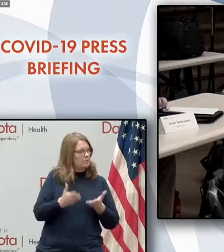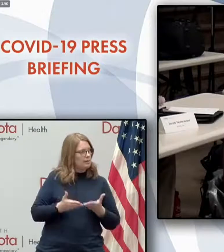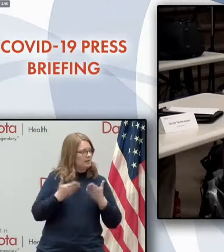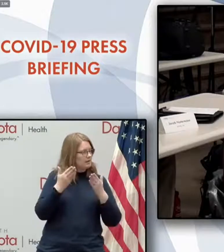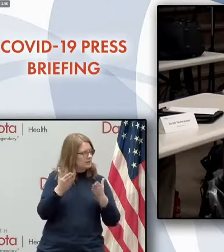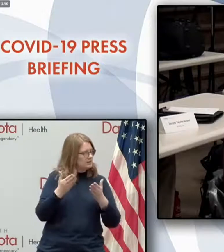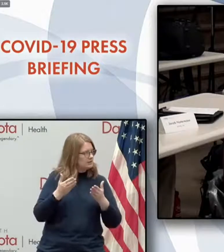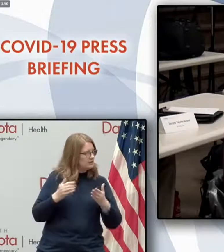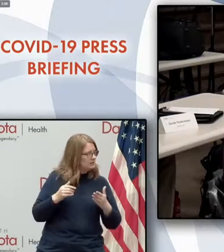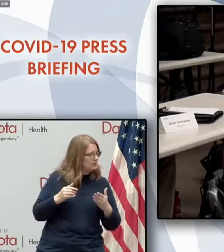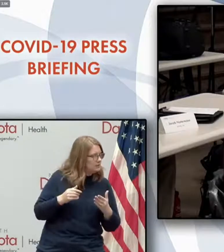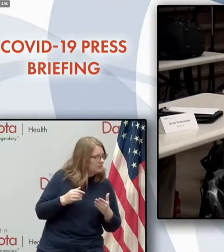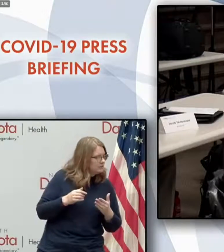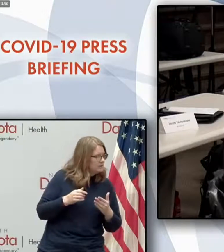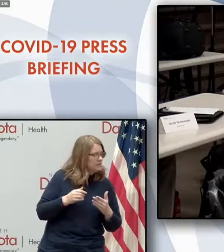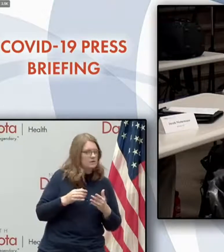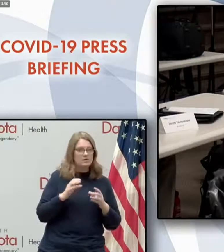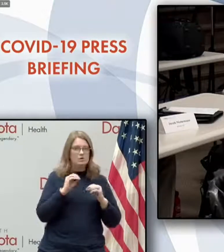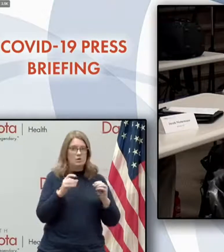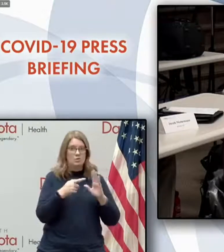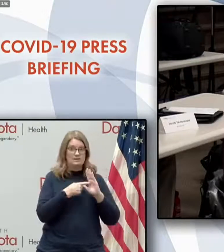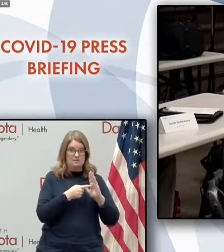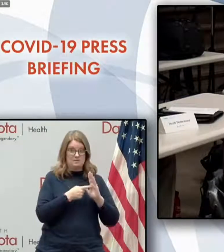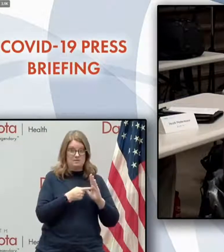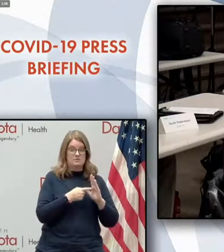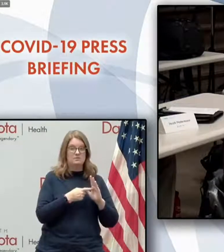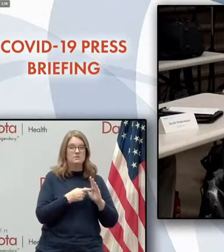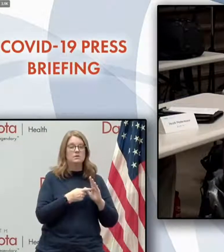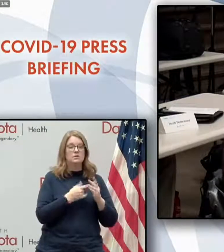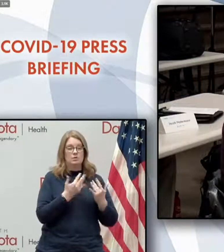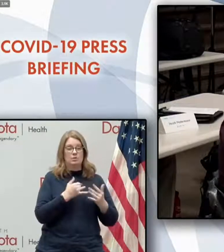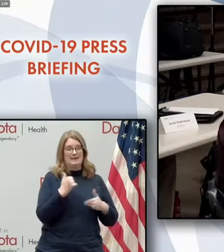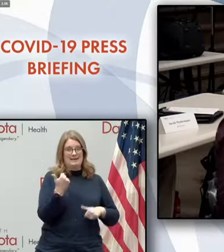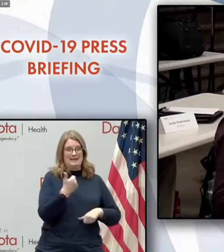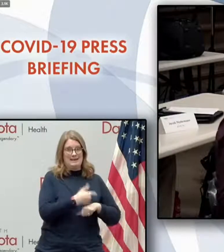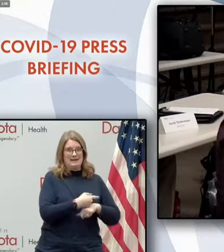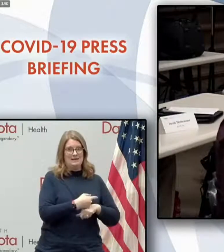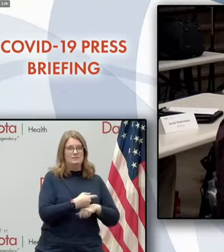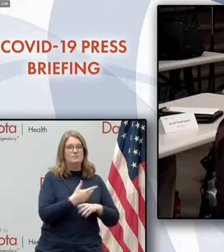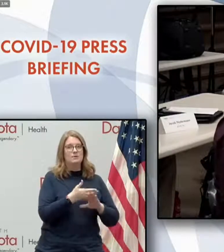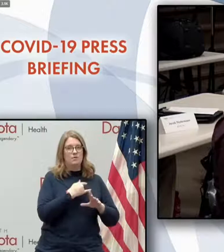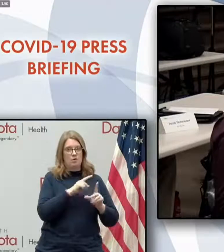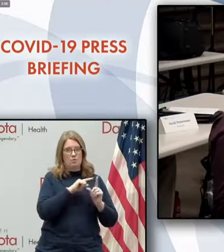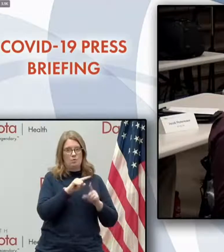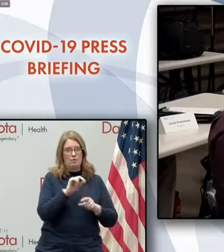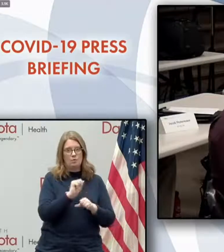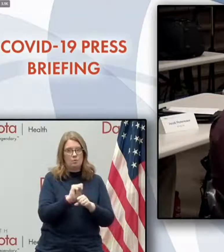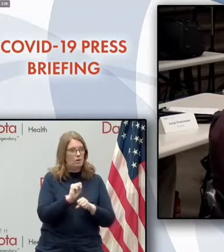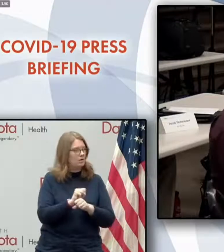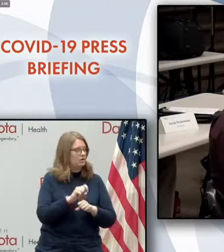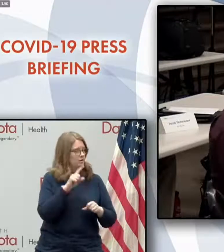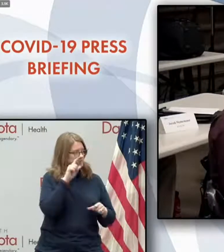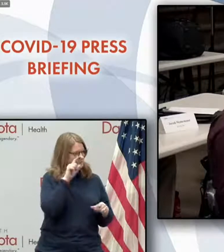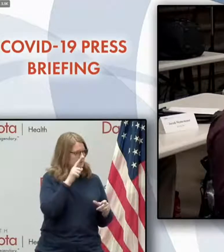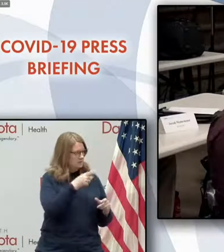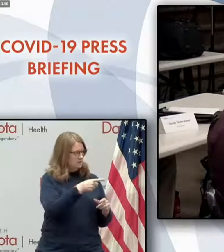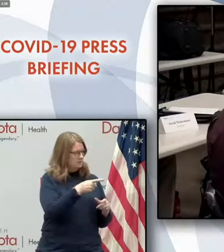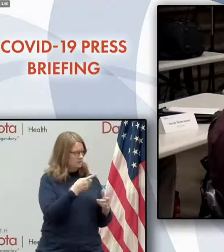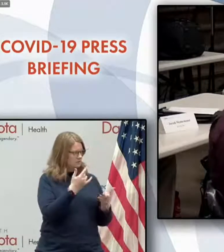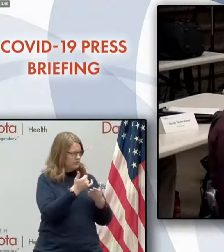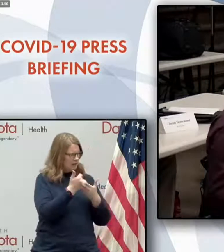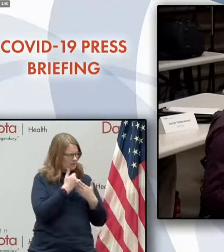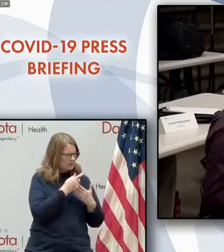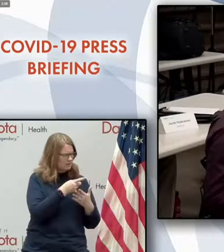recommendations are for asymptomatic cases to wait 10 days before returning to work. I'm just wondering, can you help me reconcile that? Where are